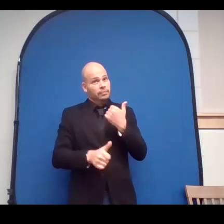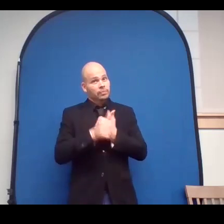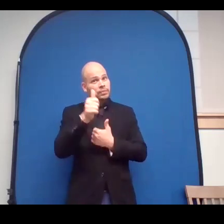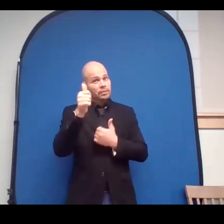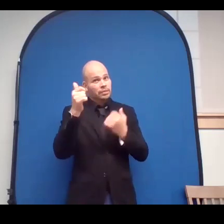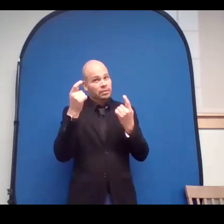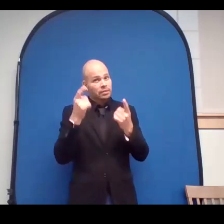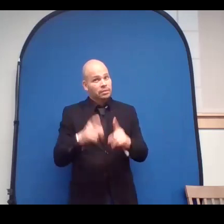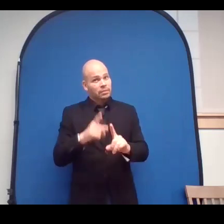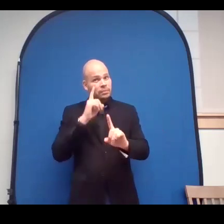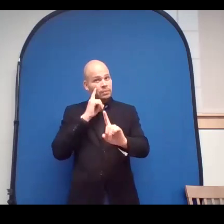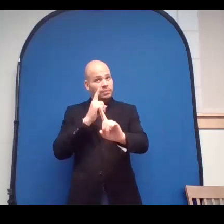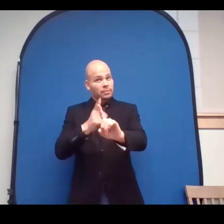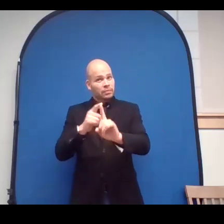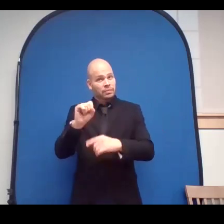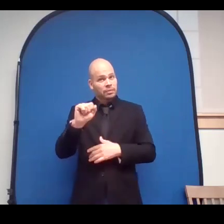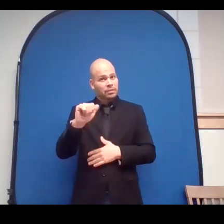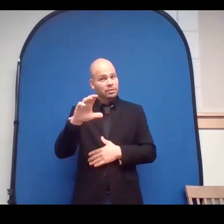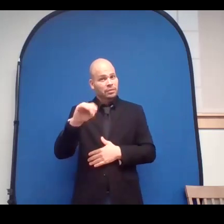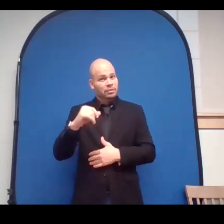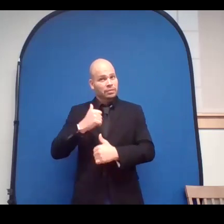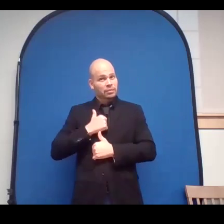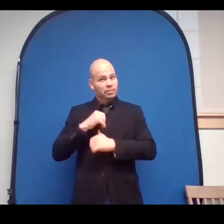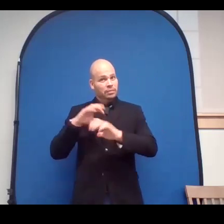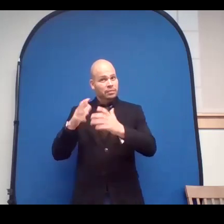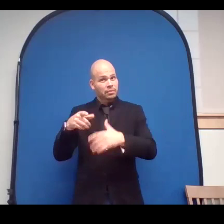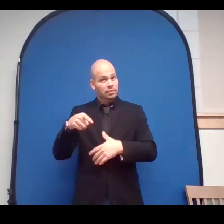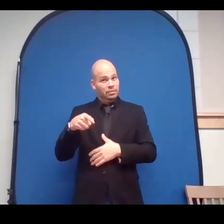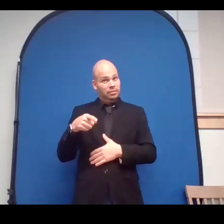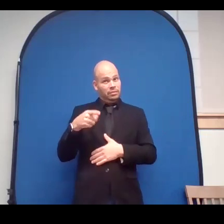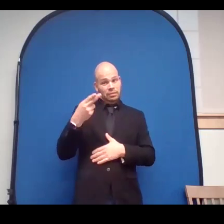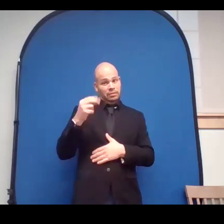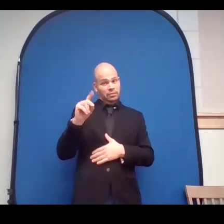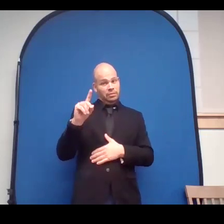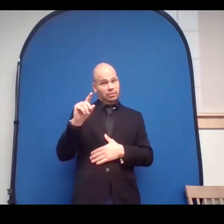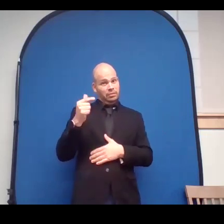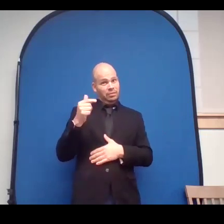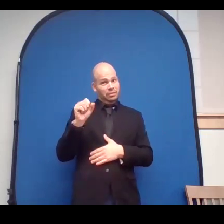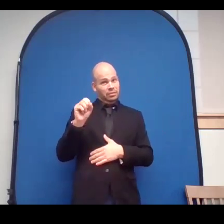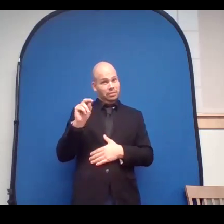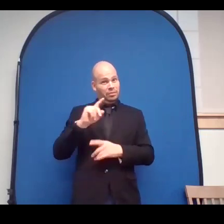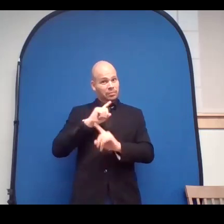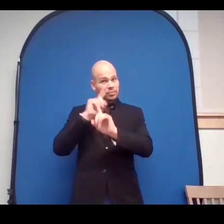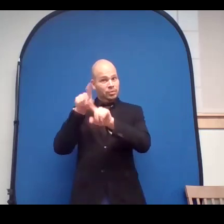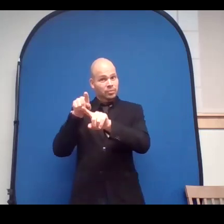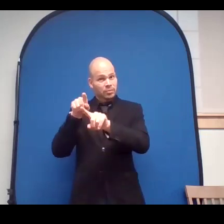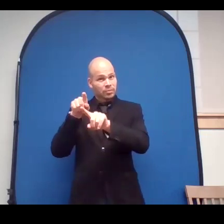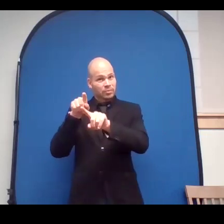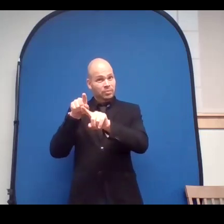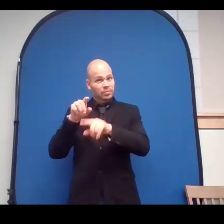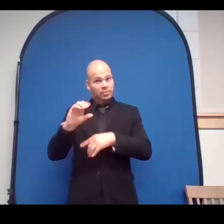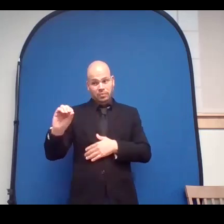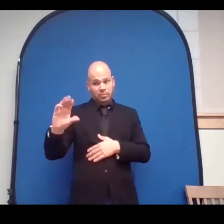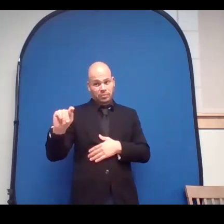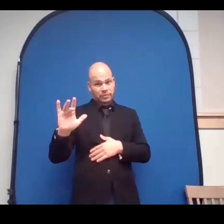Yes, ma'am. As reported by Staff Sergeant Hodgson. Mm-hmm. And October 25th, the date of the shooting, did